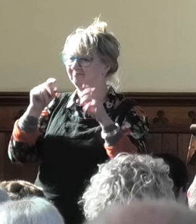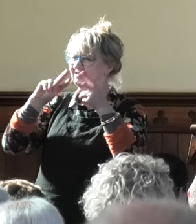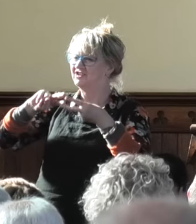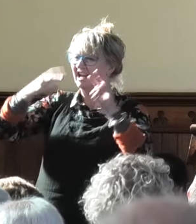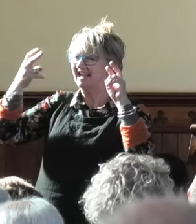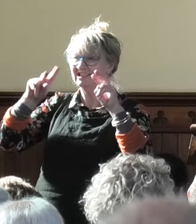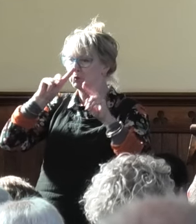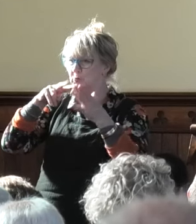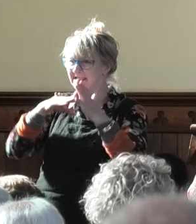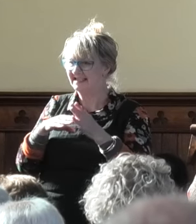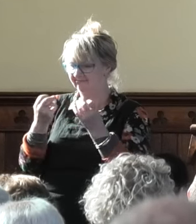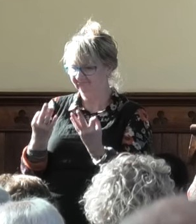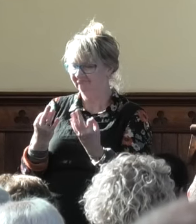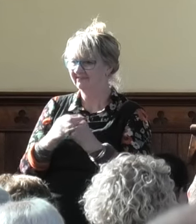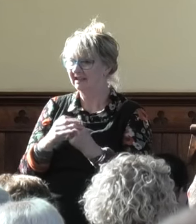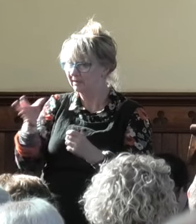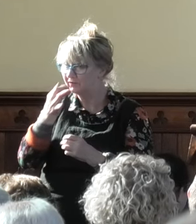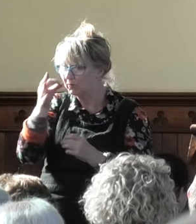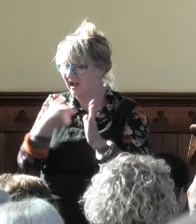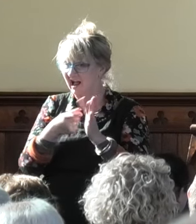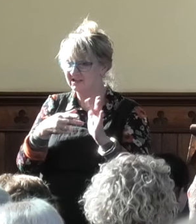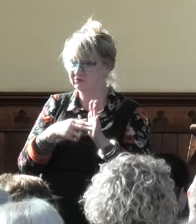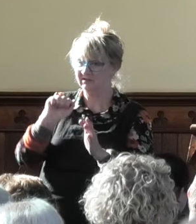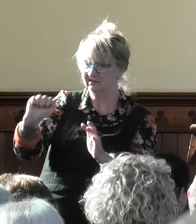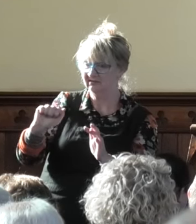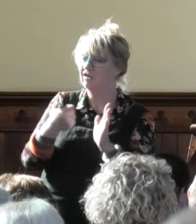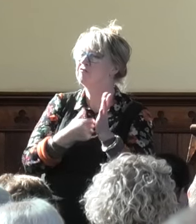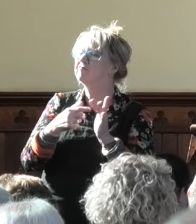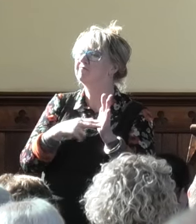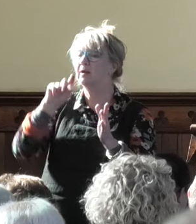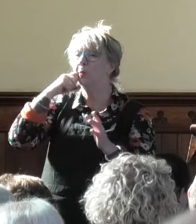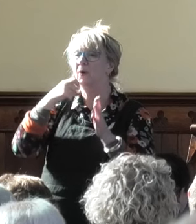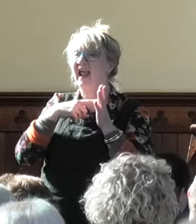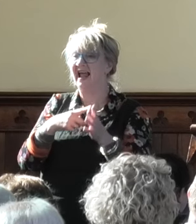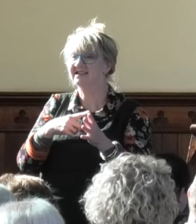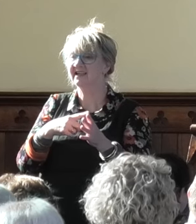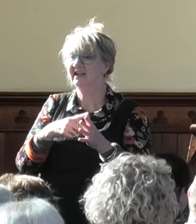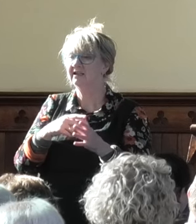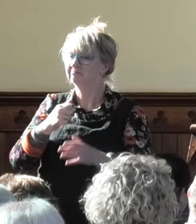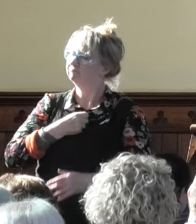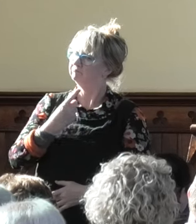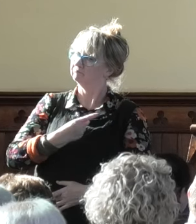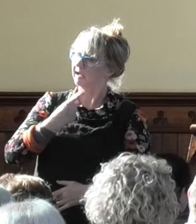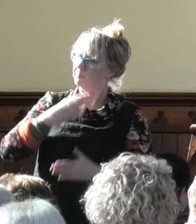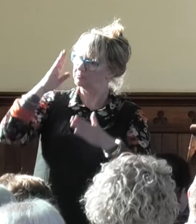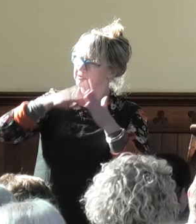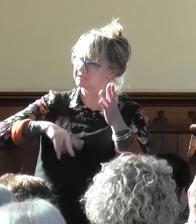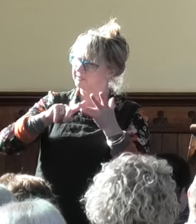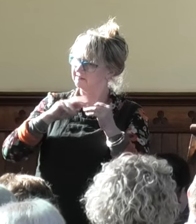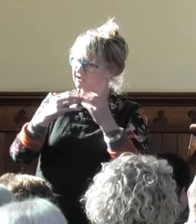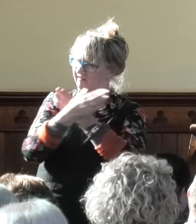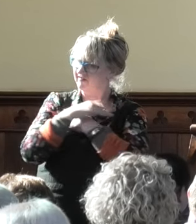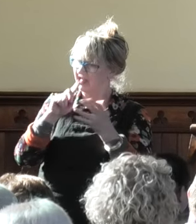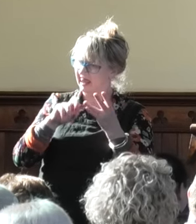long. But if you would ask Rinska, I think her answer would be that her personal experience of the love of God